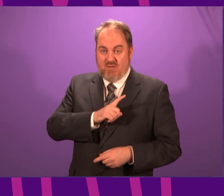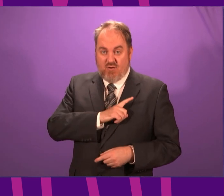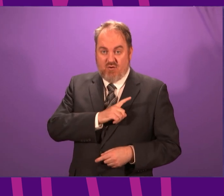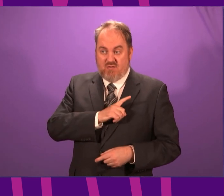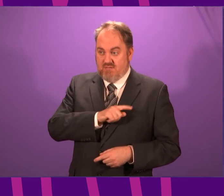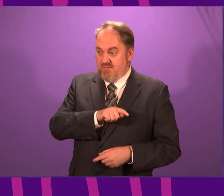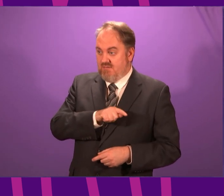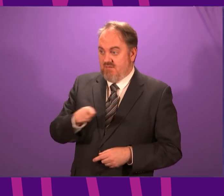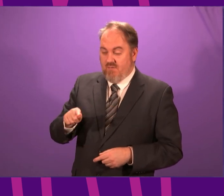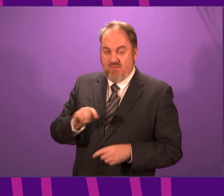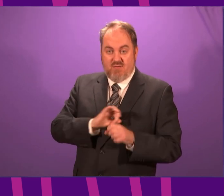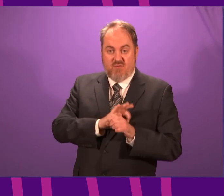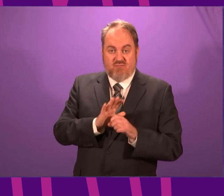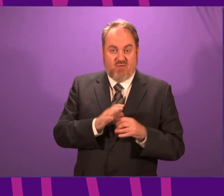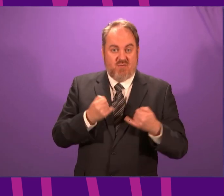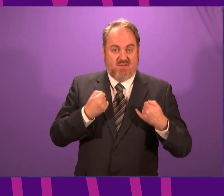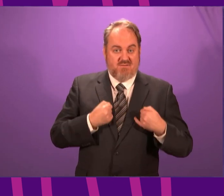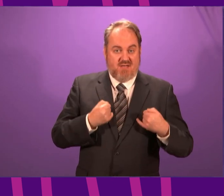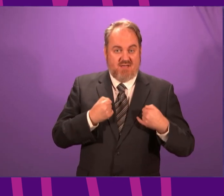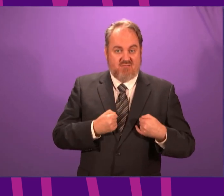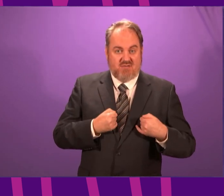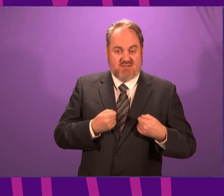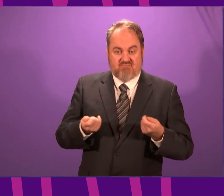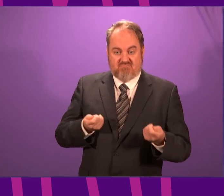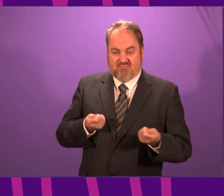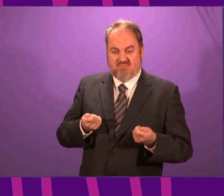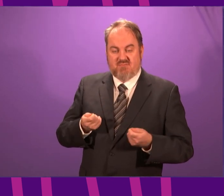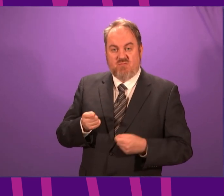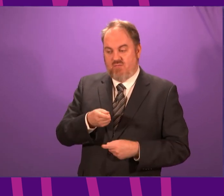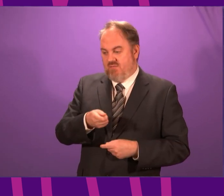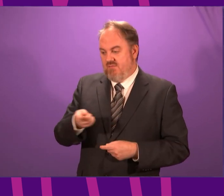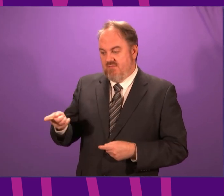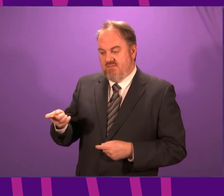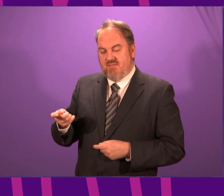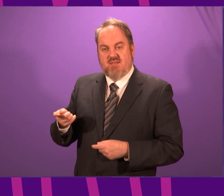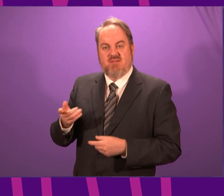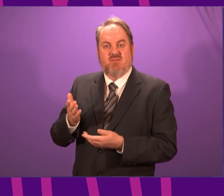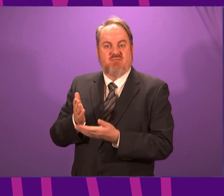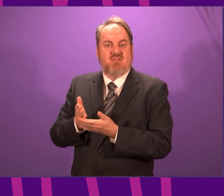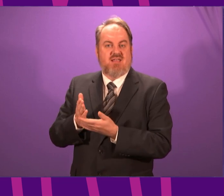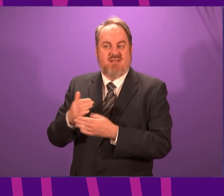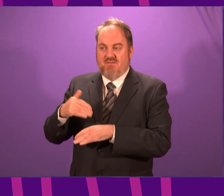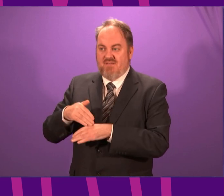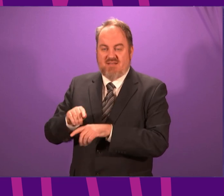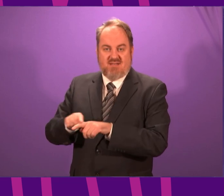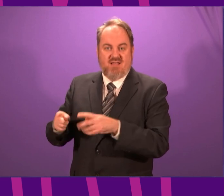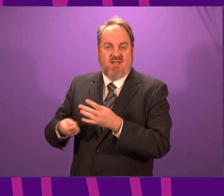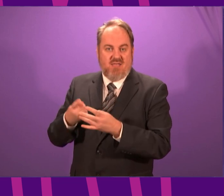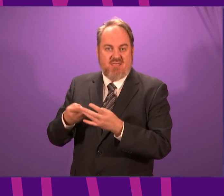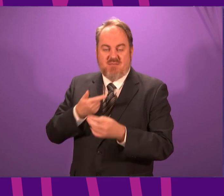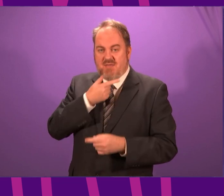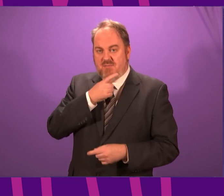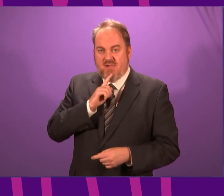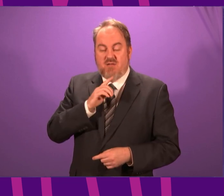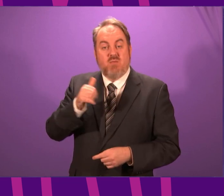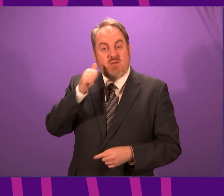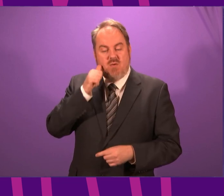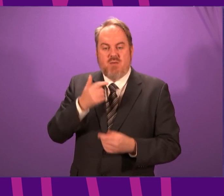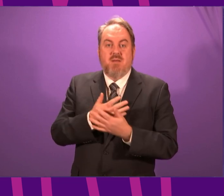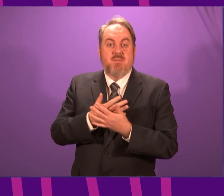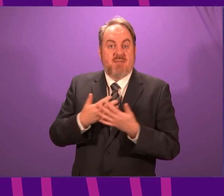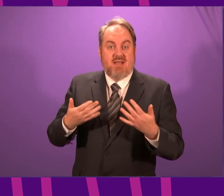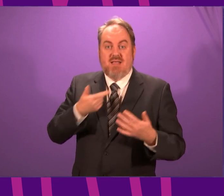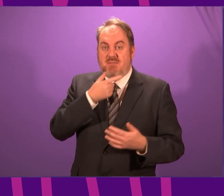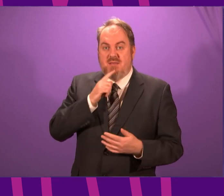equally tragic. People are also suffering in terms of their mental and physical health, their financial situation, and the loss of personal contact